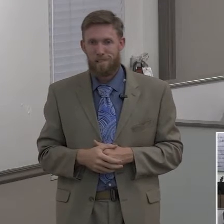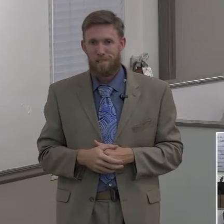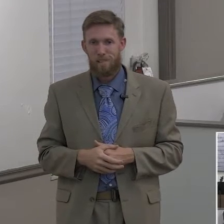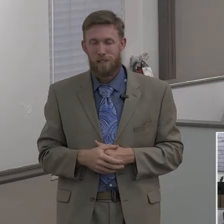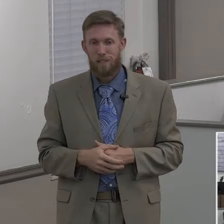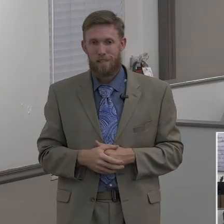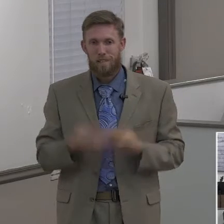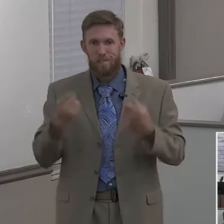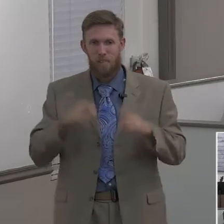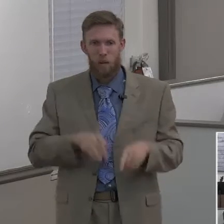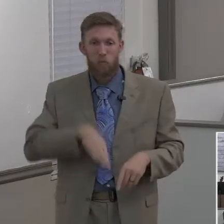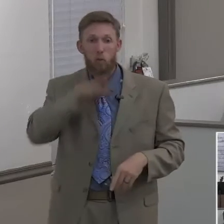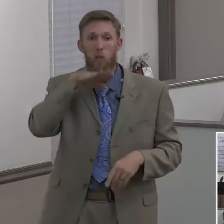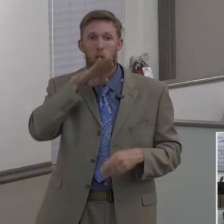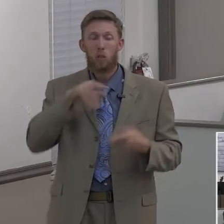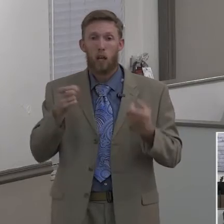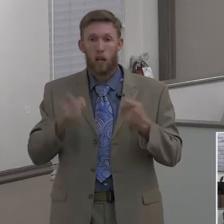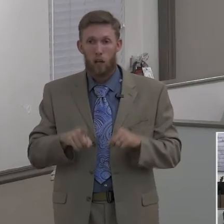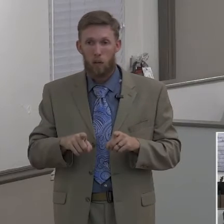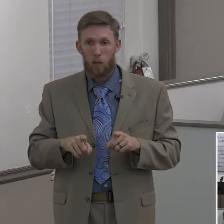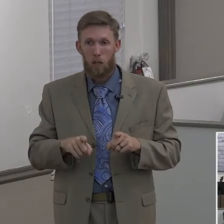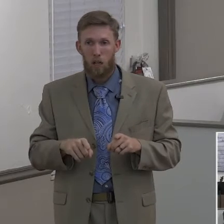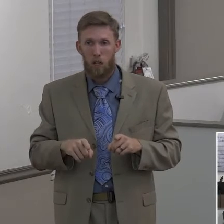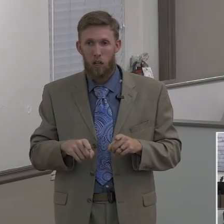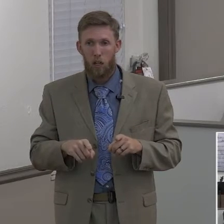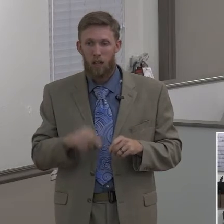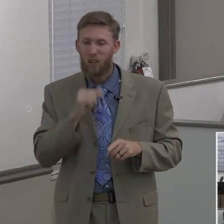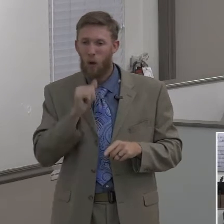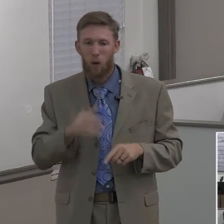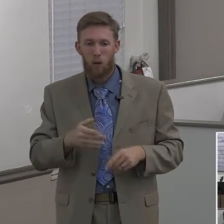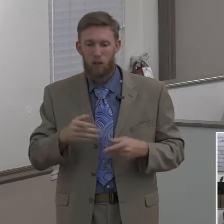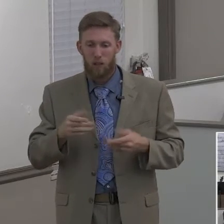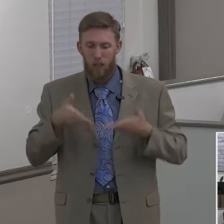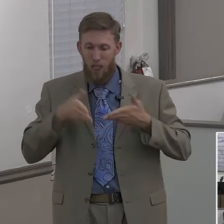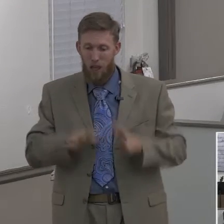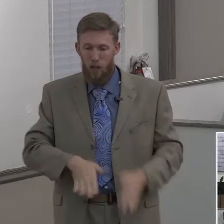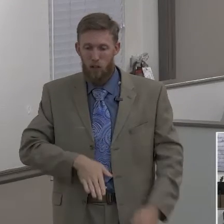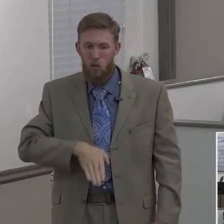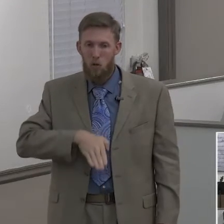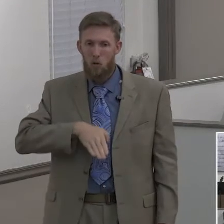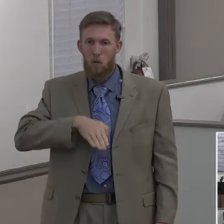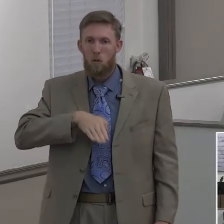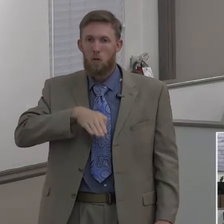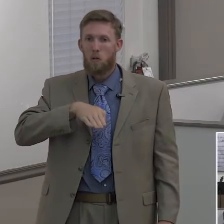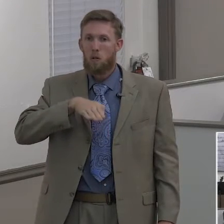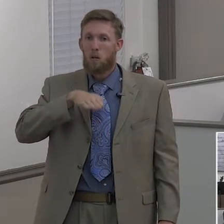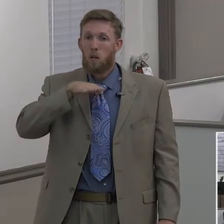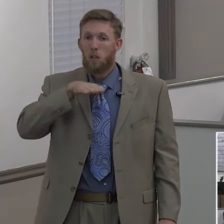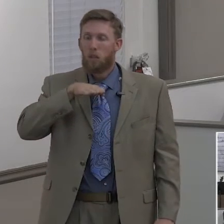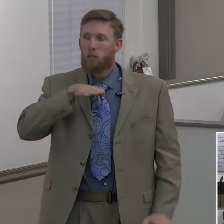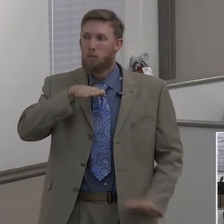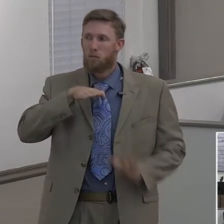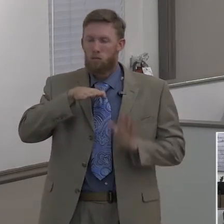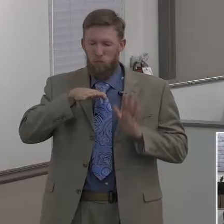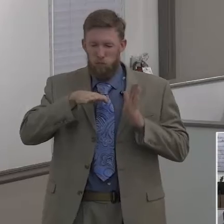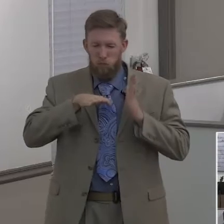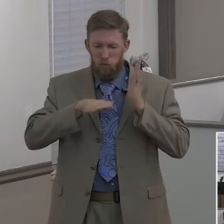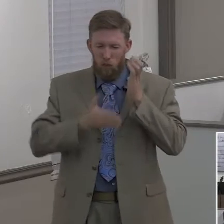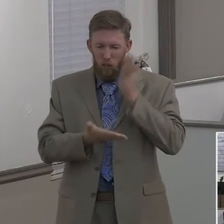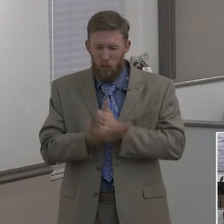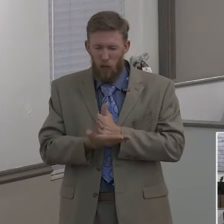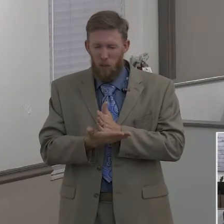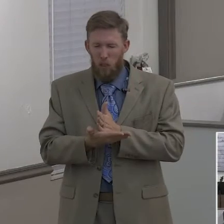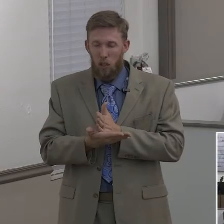think about this. So when frustration comes, rather than go up the frustration ladder to other serious issues, stop, think, turn it over to